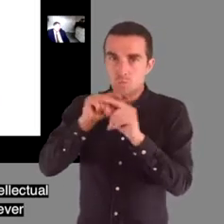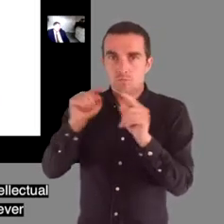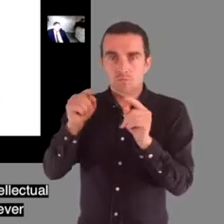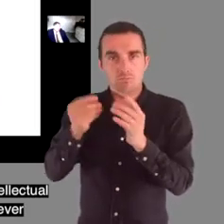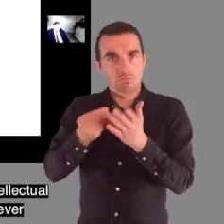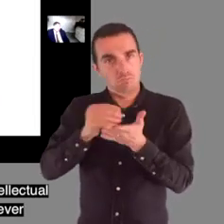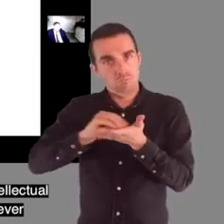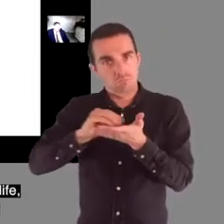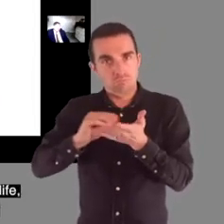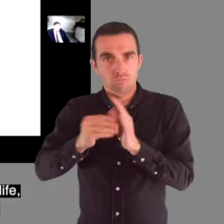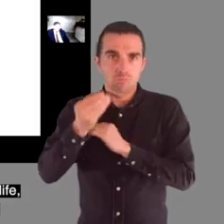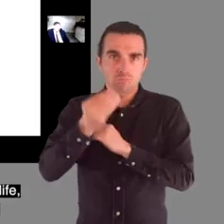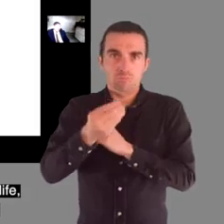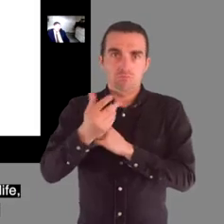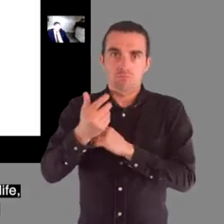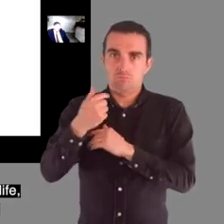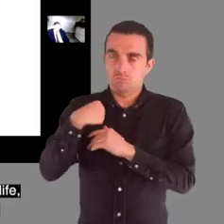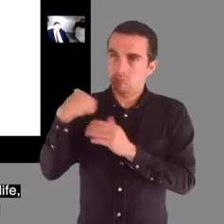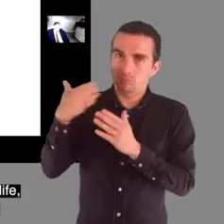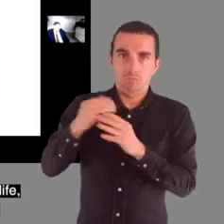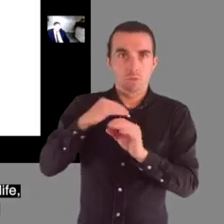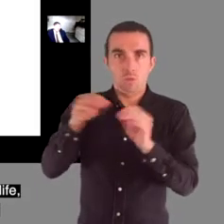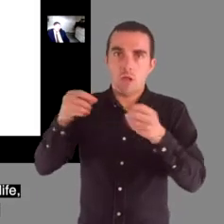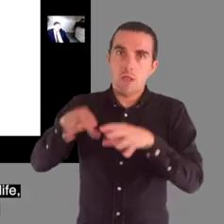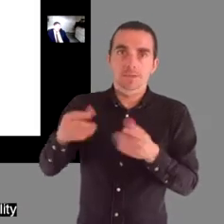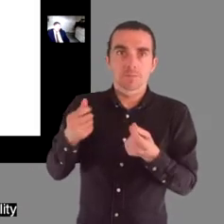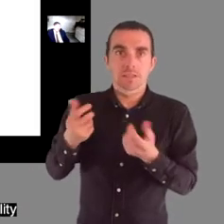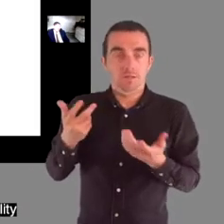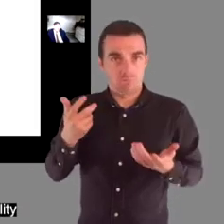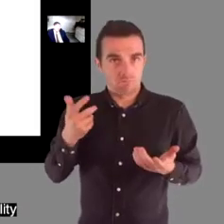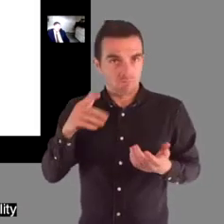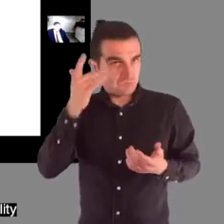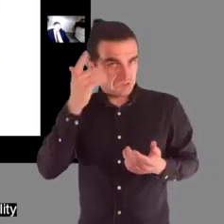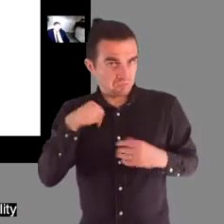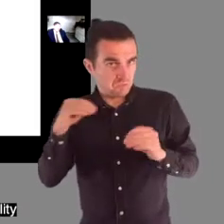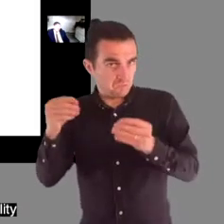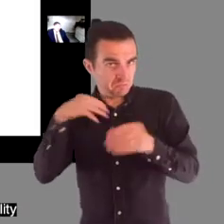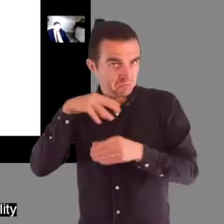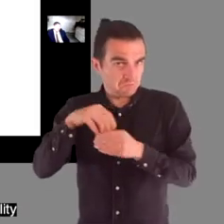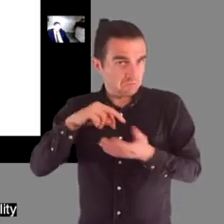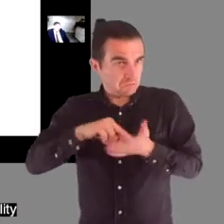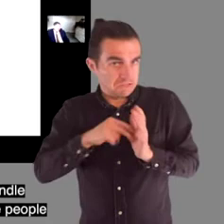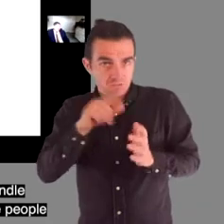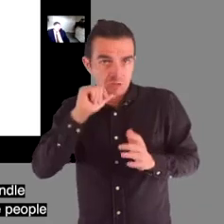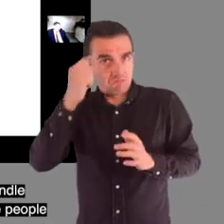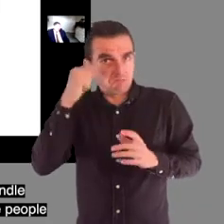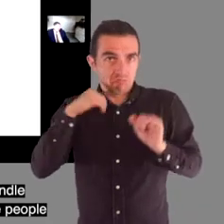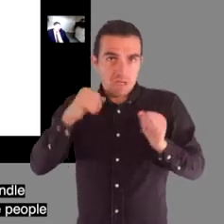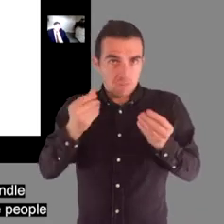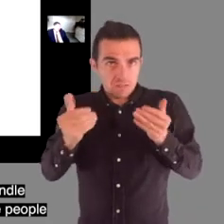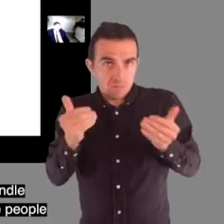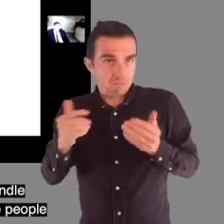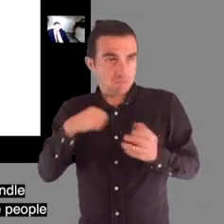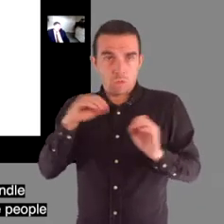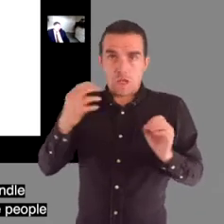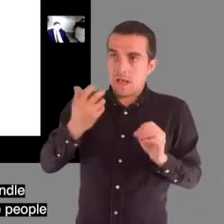yet I've never written a bad check in my life. I've never lost money. Why is it that because I had an intellectual disability, it was assumed that I couldn't handle